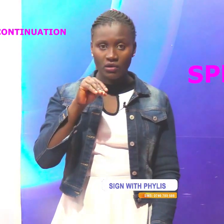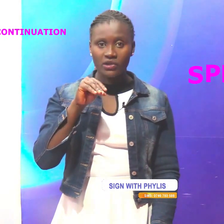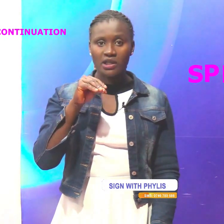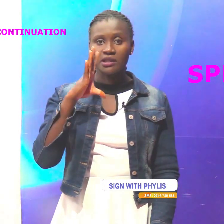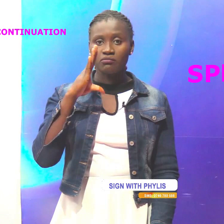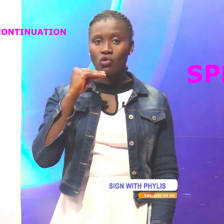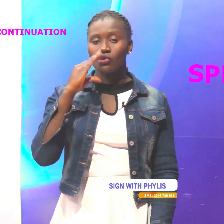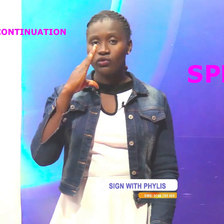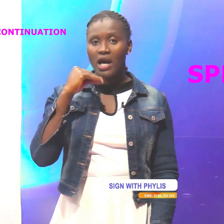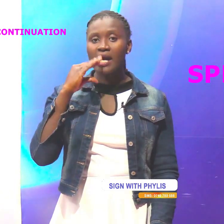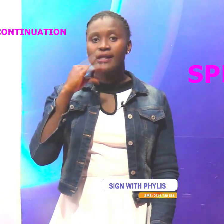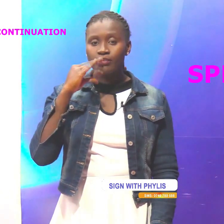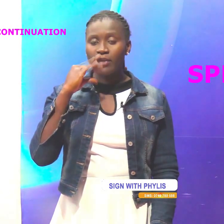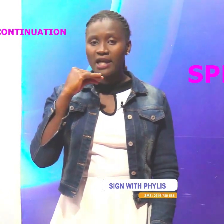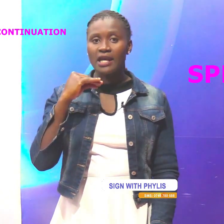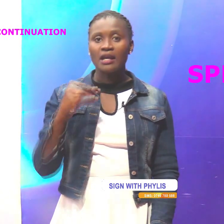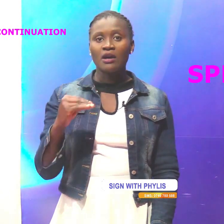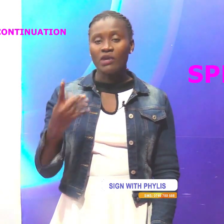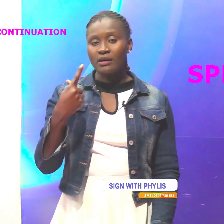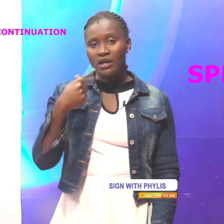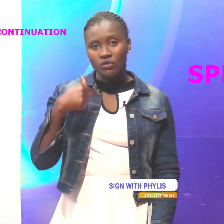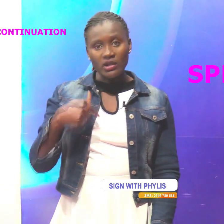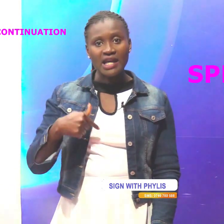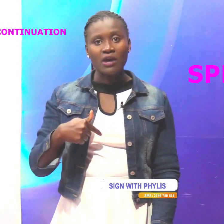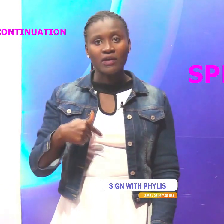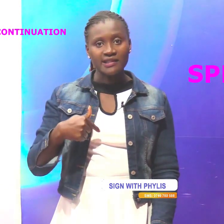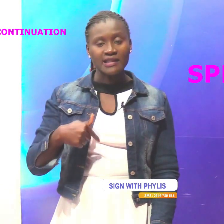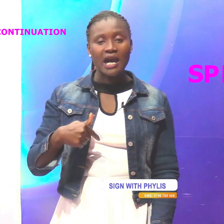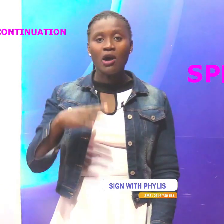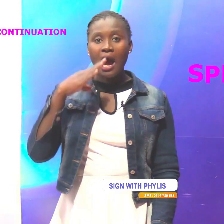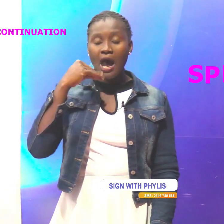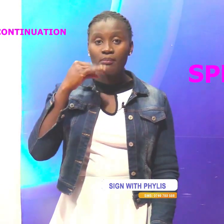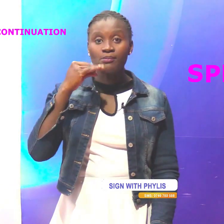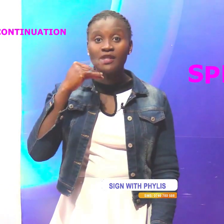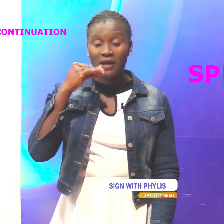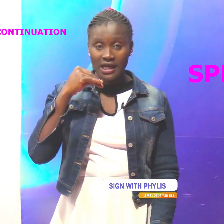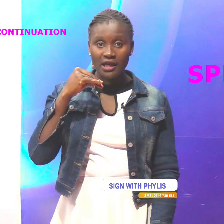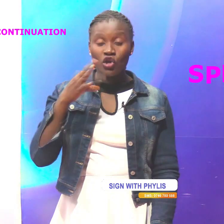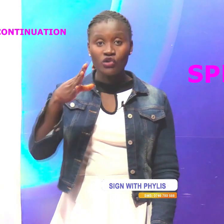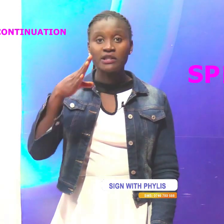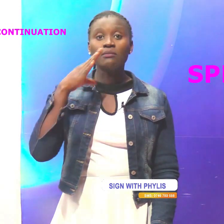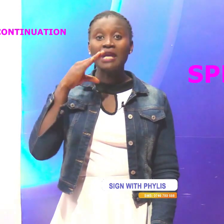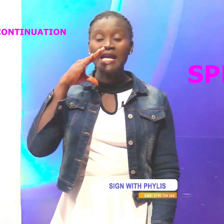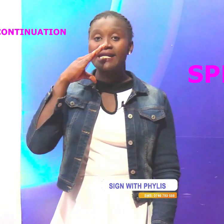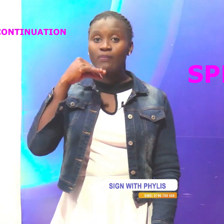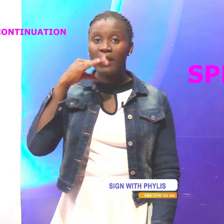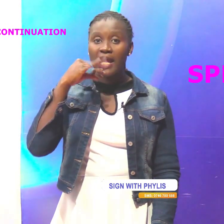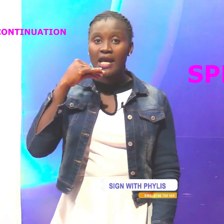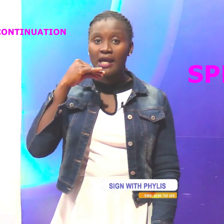and then closes because you are speaking. What am I doing now, right now? I'm speaking. You see me speaking.